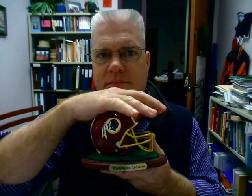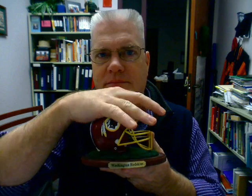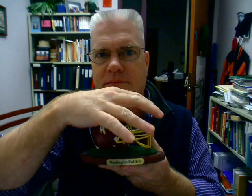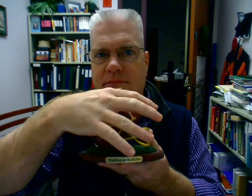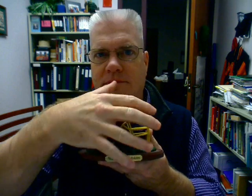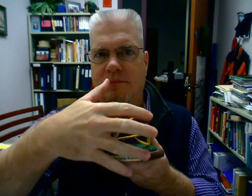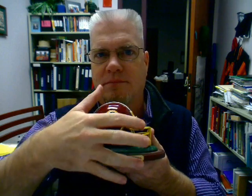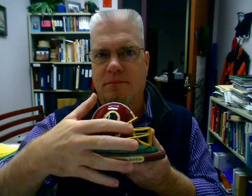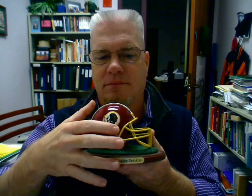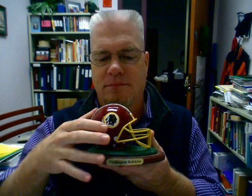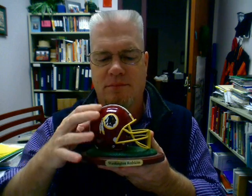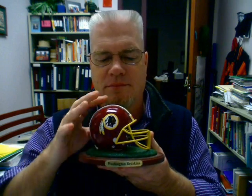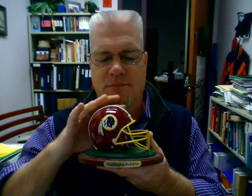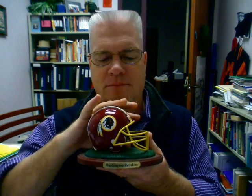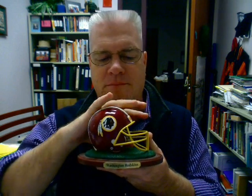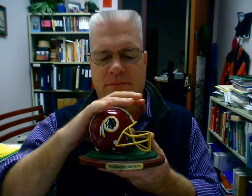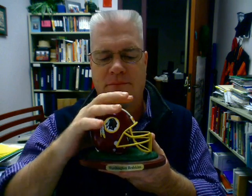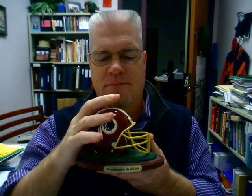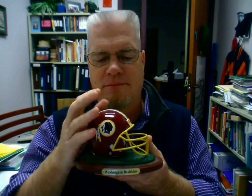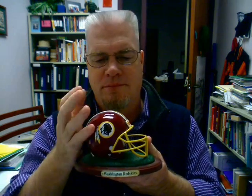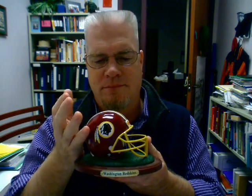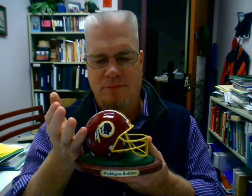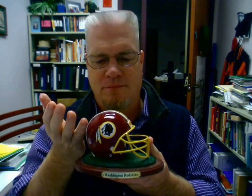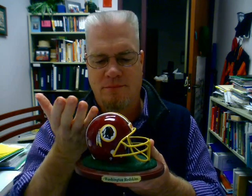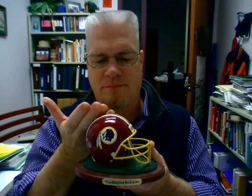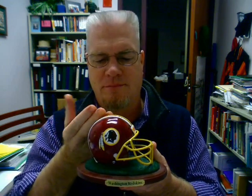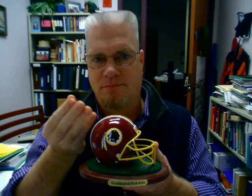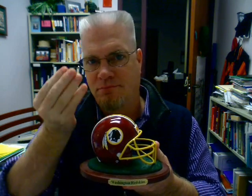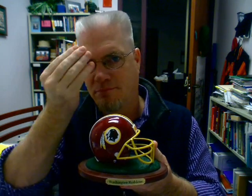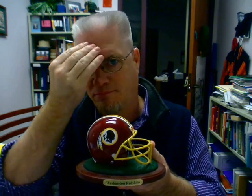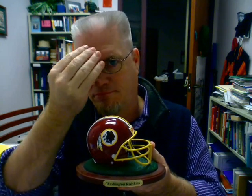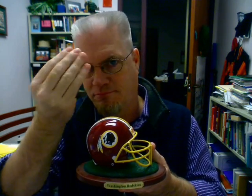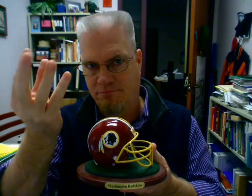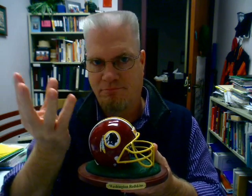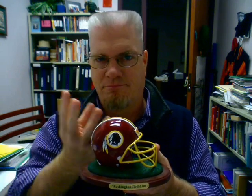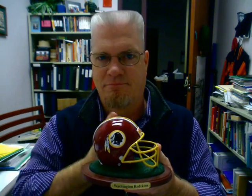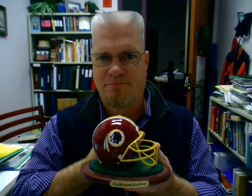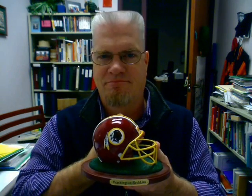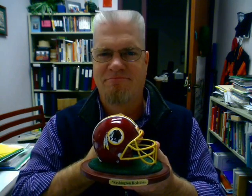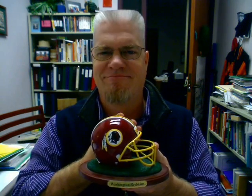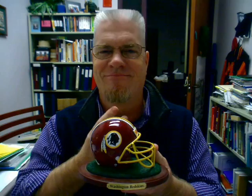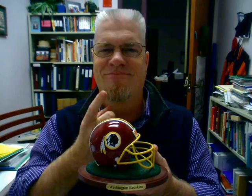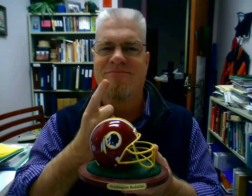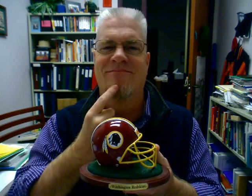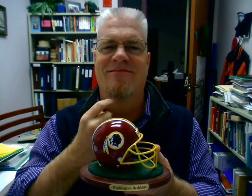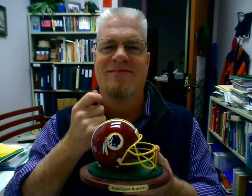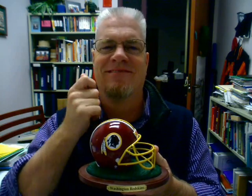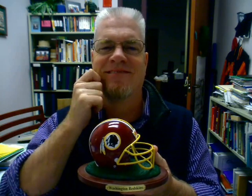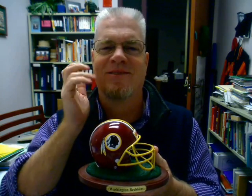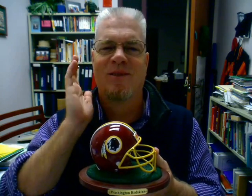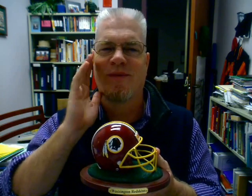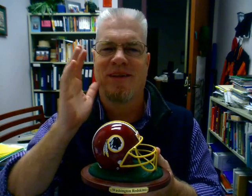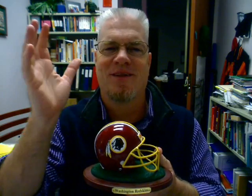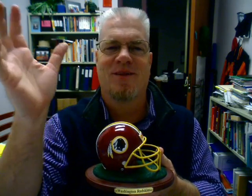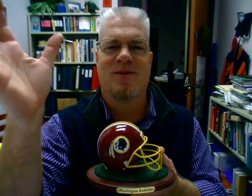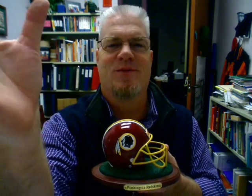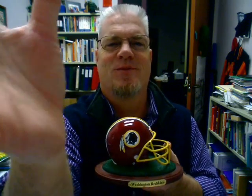And tripped up at the 40, or it would have been a touchdown. Donald's length so far. We're down at